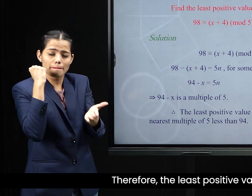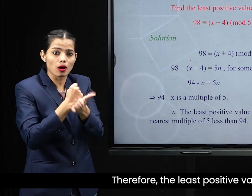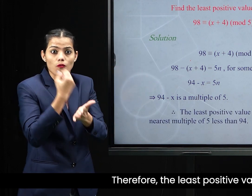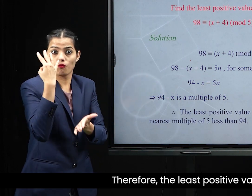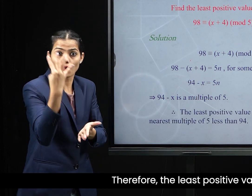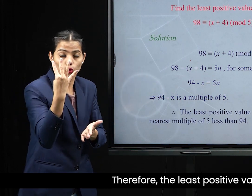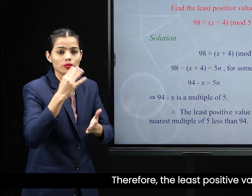4.